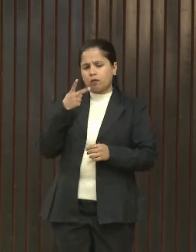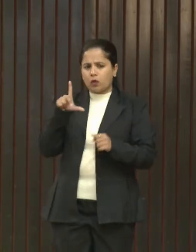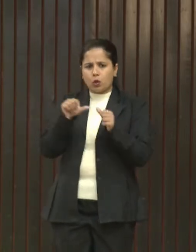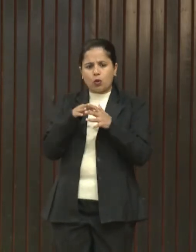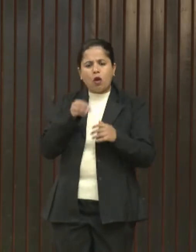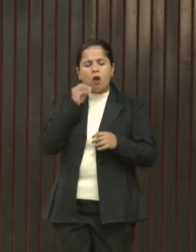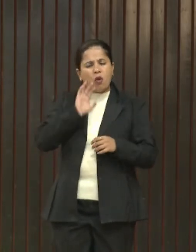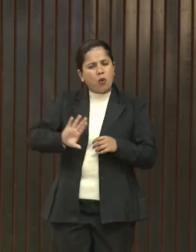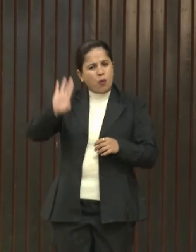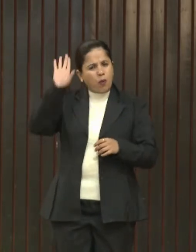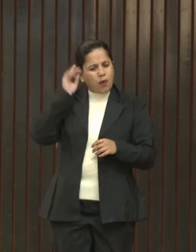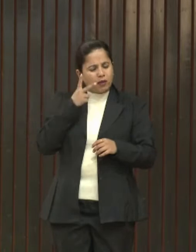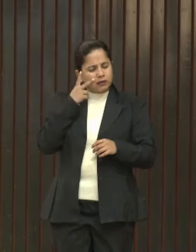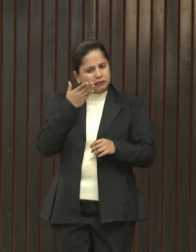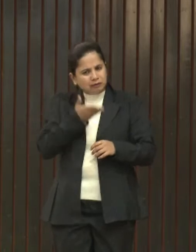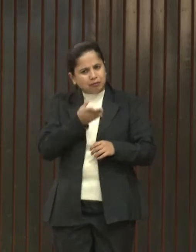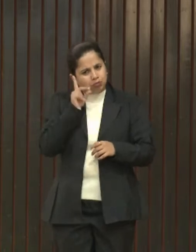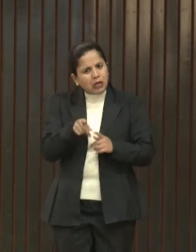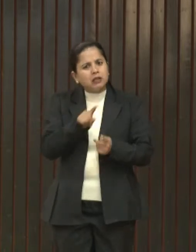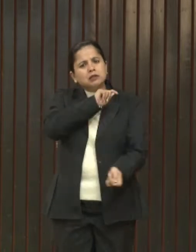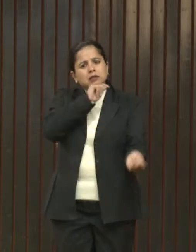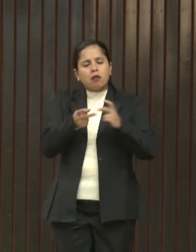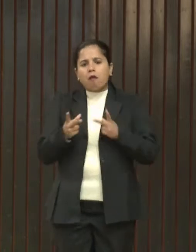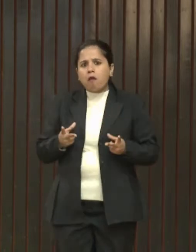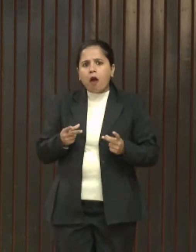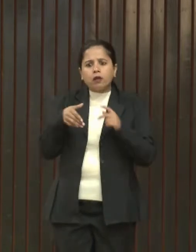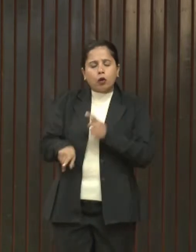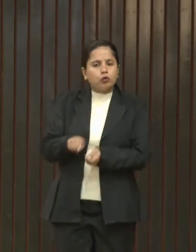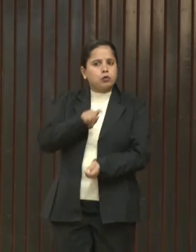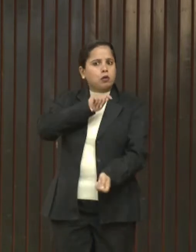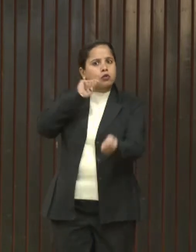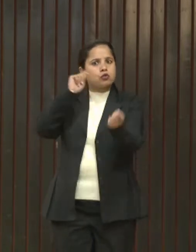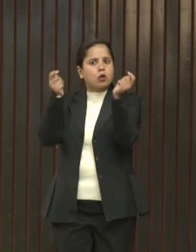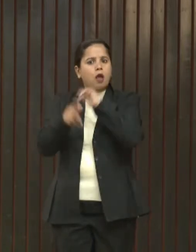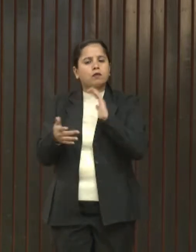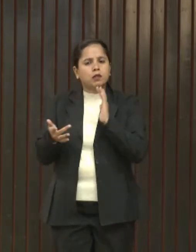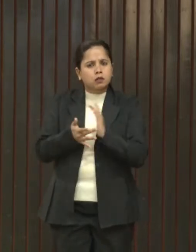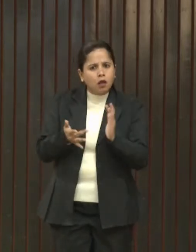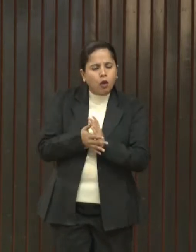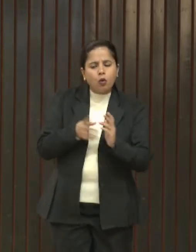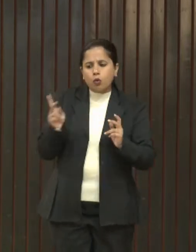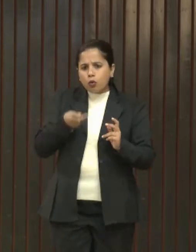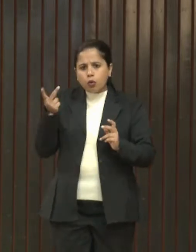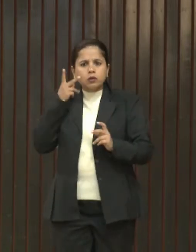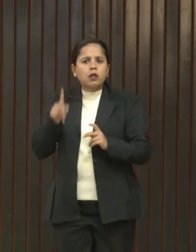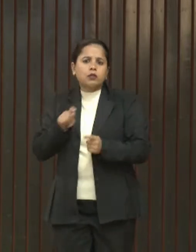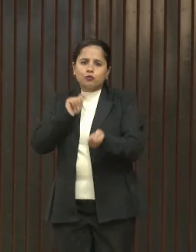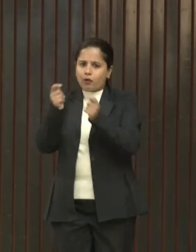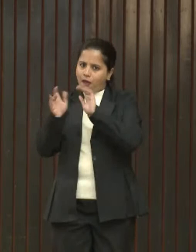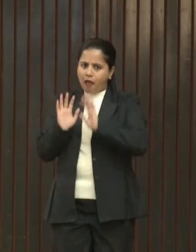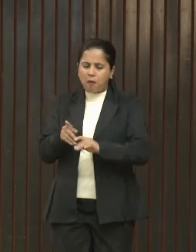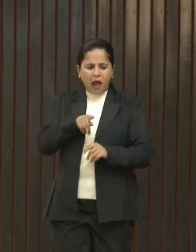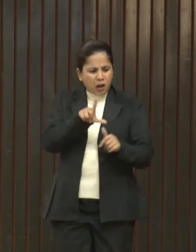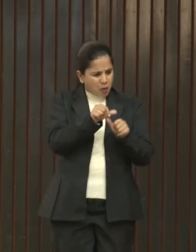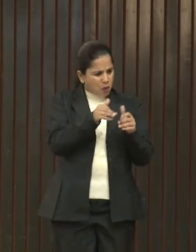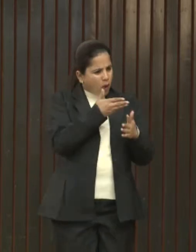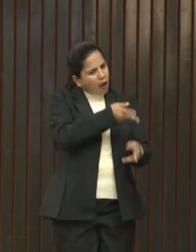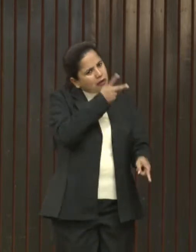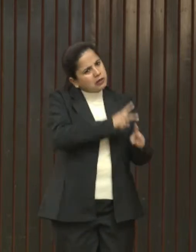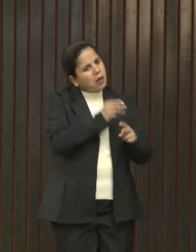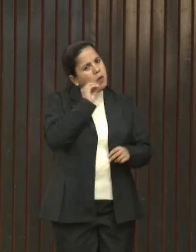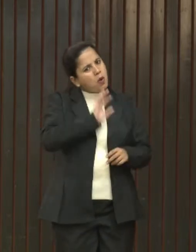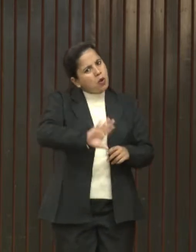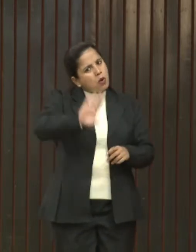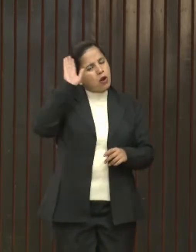by virtue of the fast-paced changes in technology that we see around us today. So it